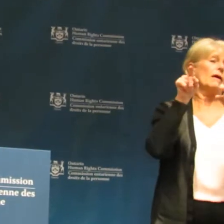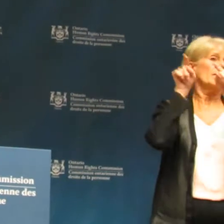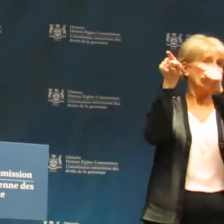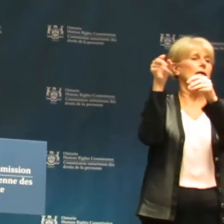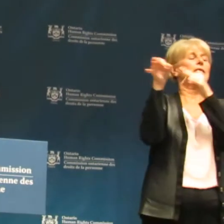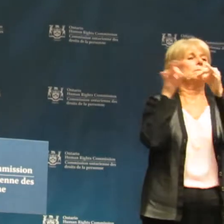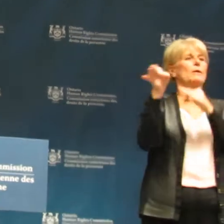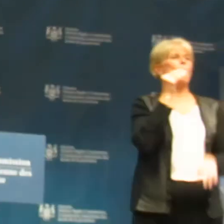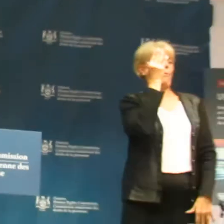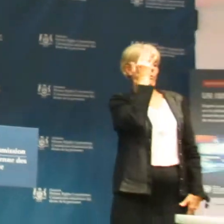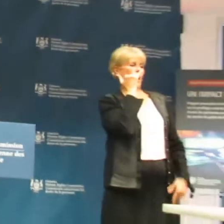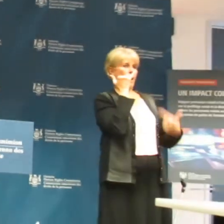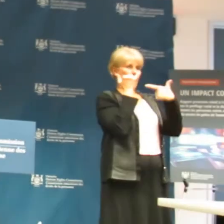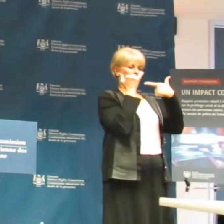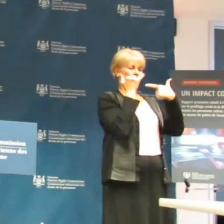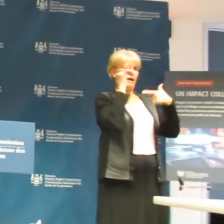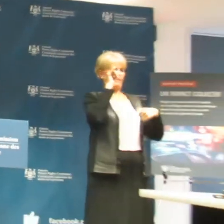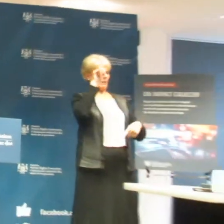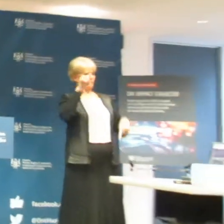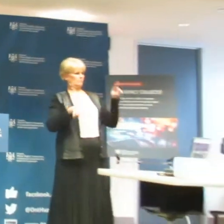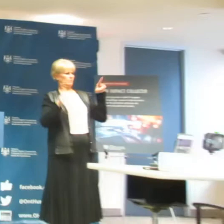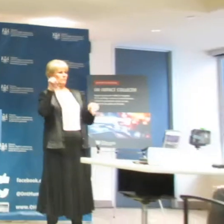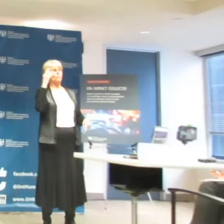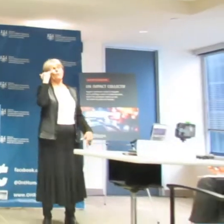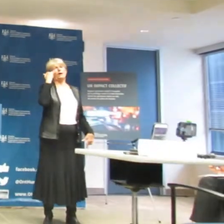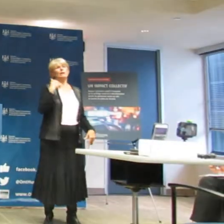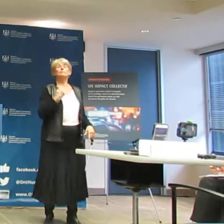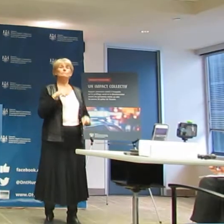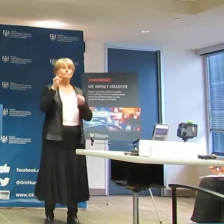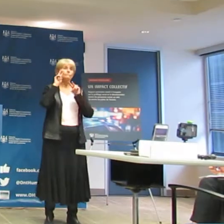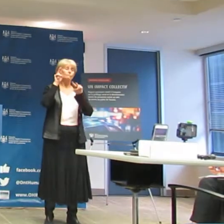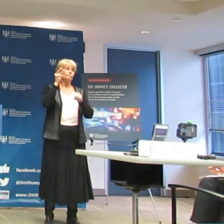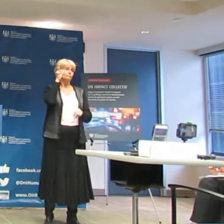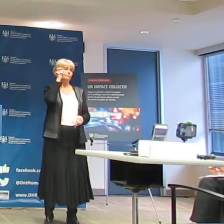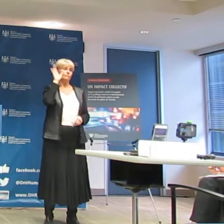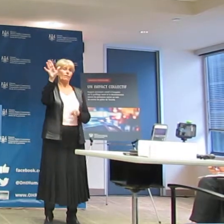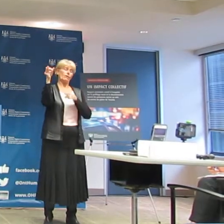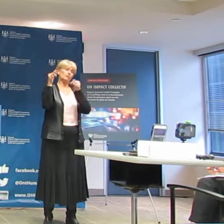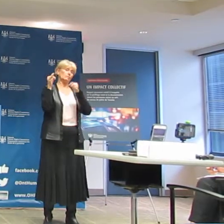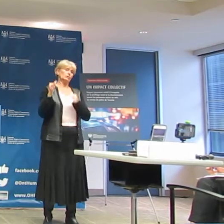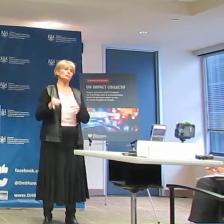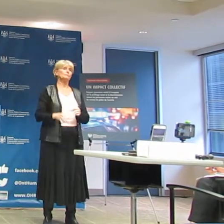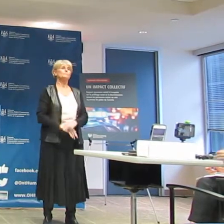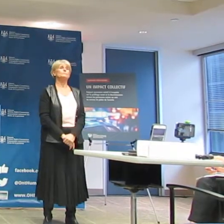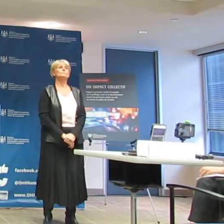explain why we see these disparities, and we look forward to hearing that explanation.